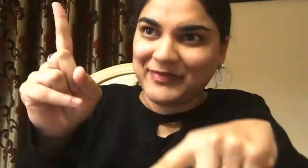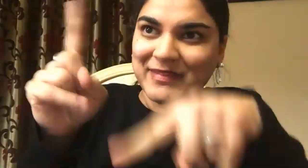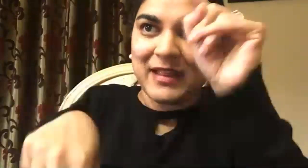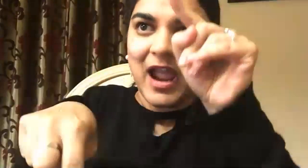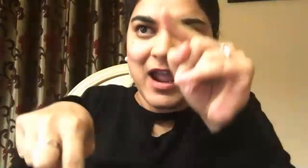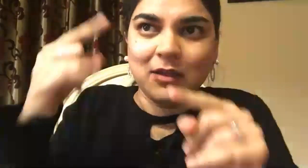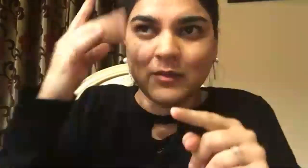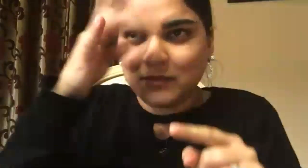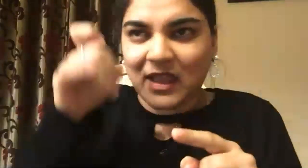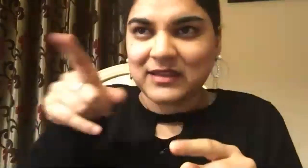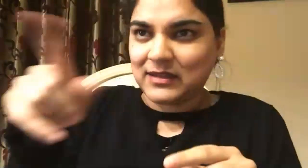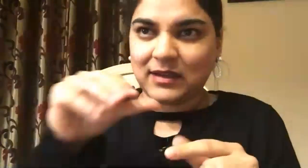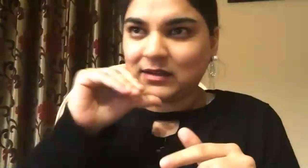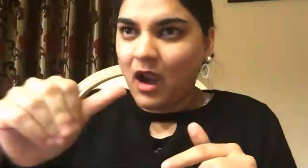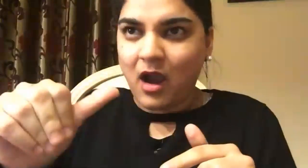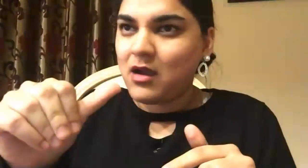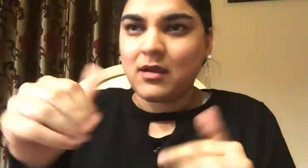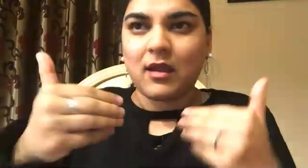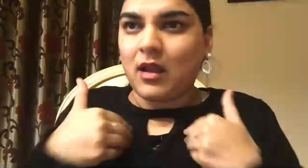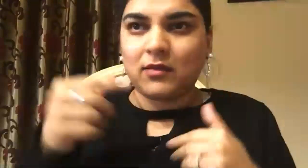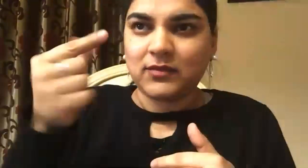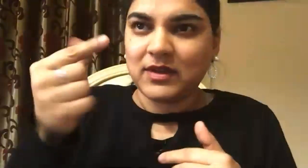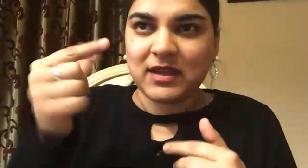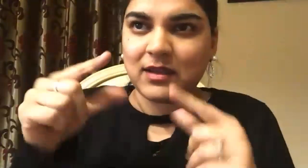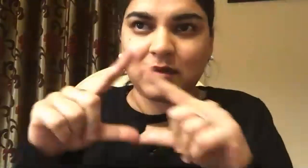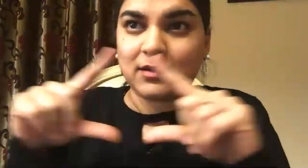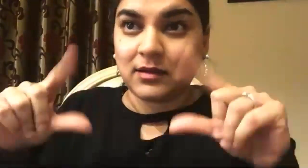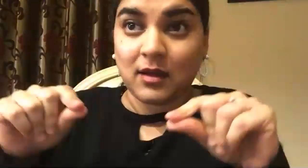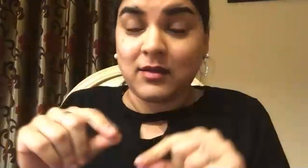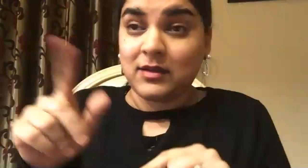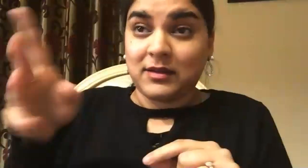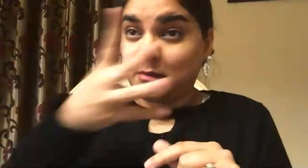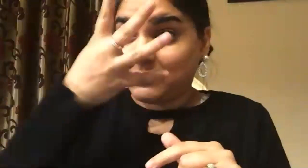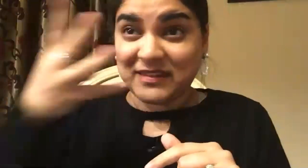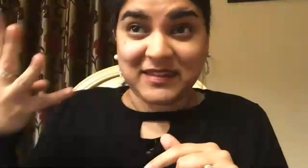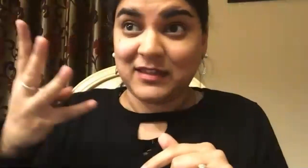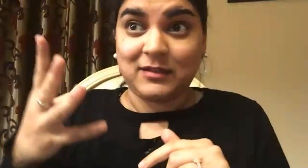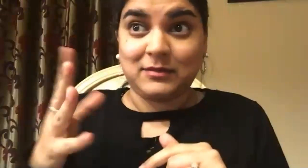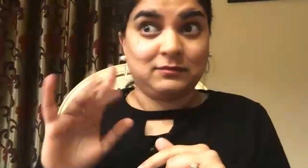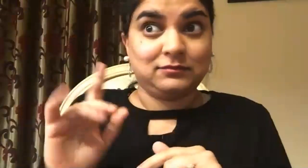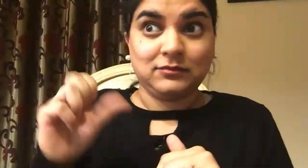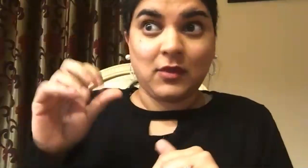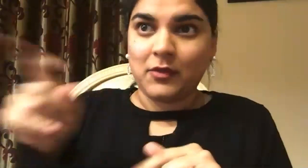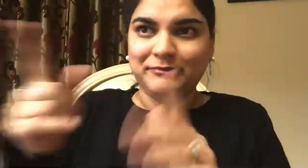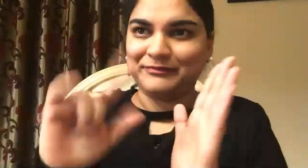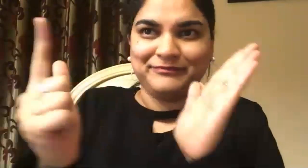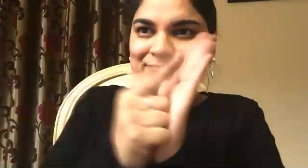There was supposed to be 6 deafblind interpreters, but it's just 6 deafblind participants, but one could not come